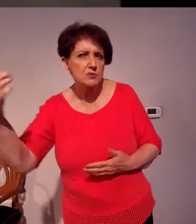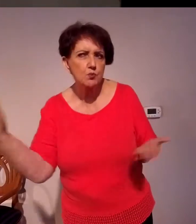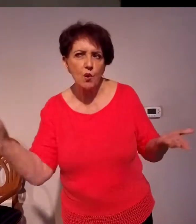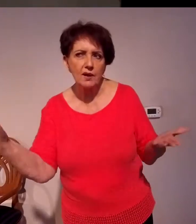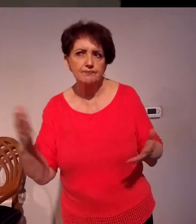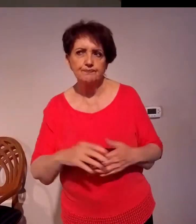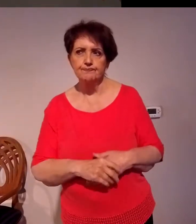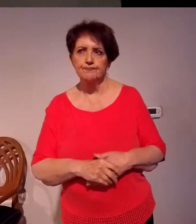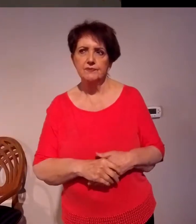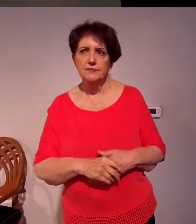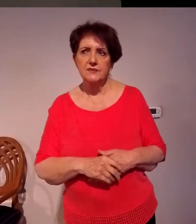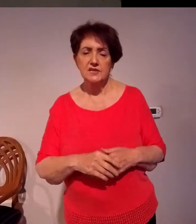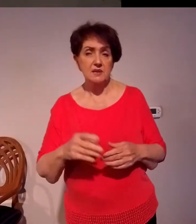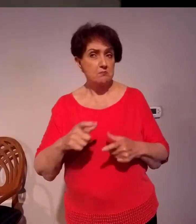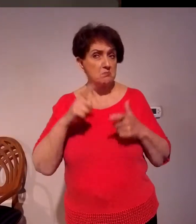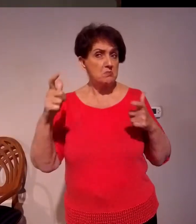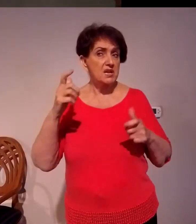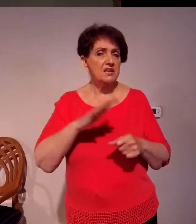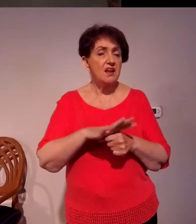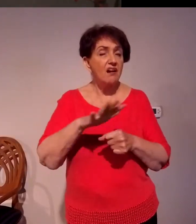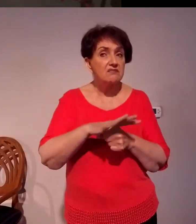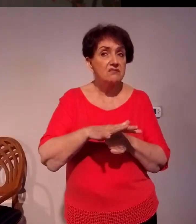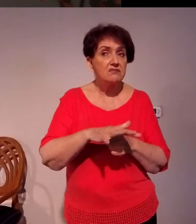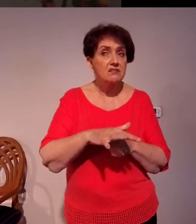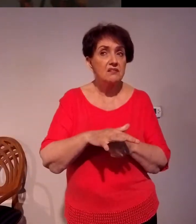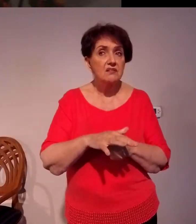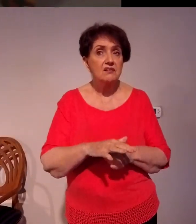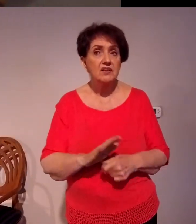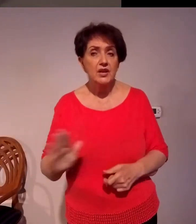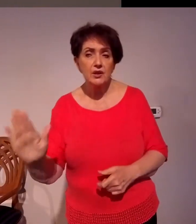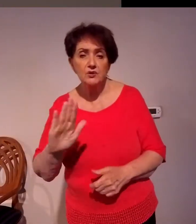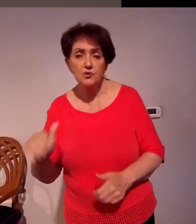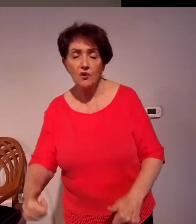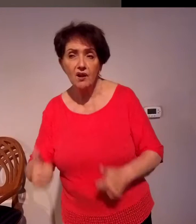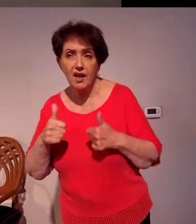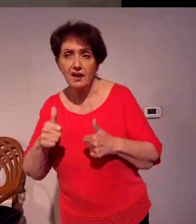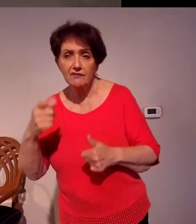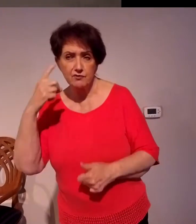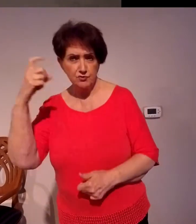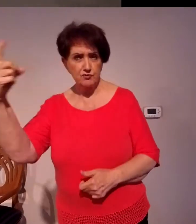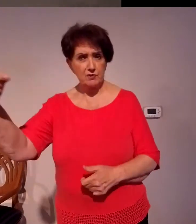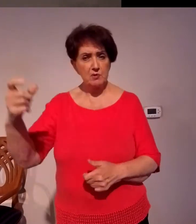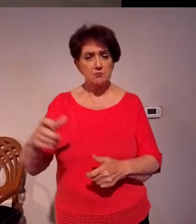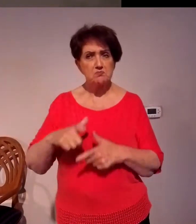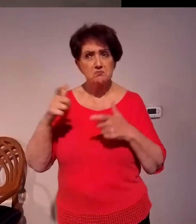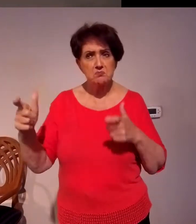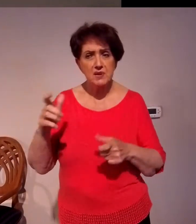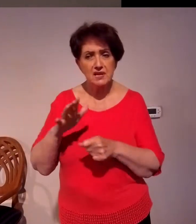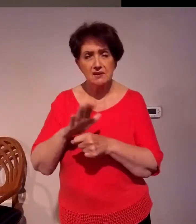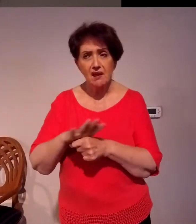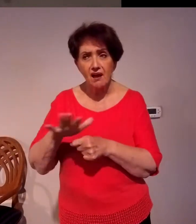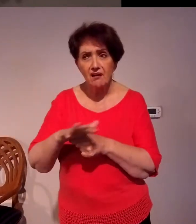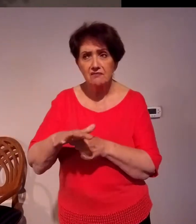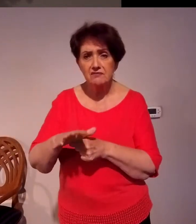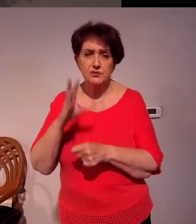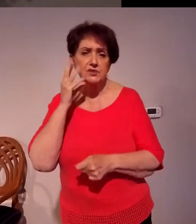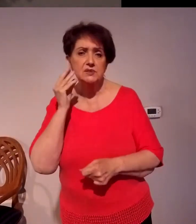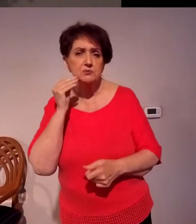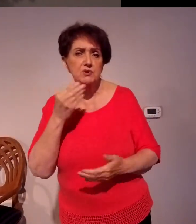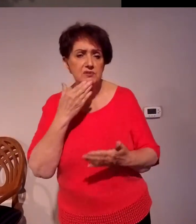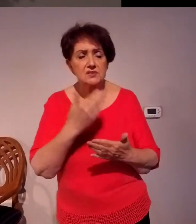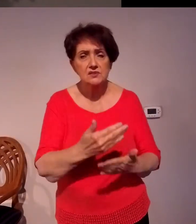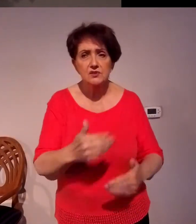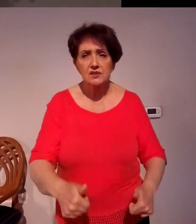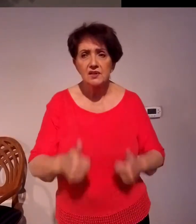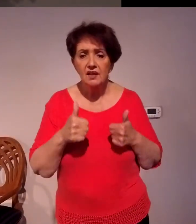enough? Are you dreaming big enough in your own life to experience the good life, the